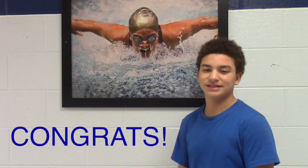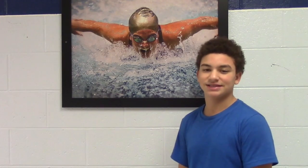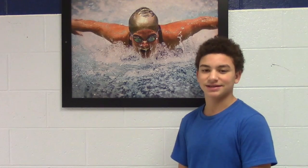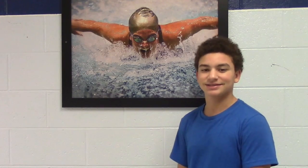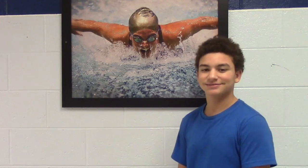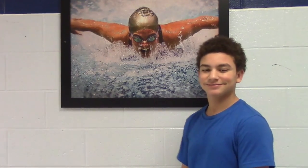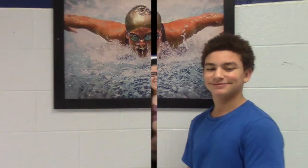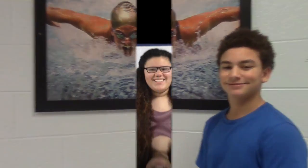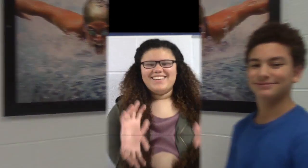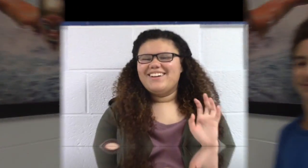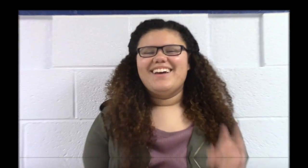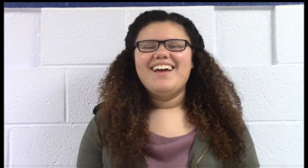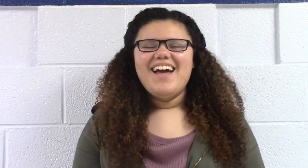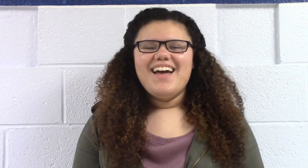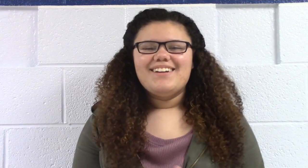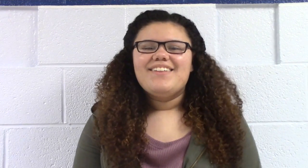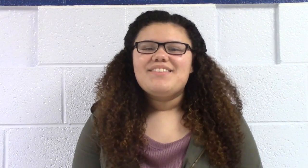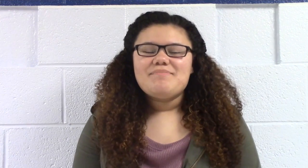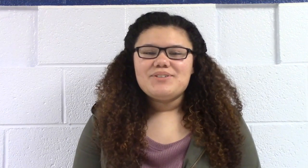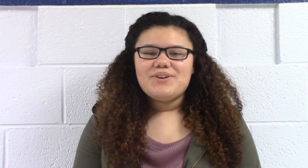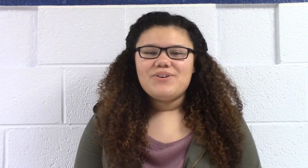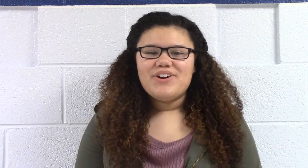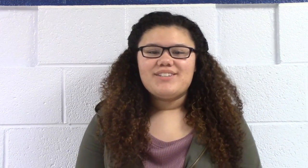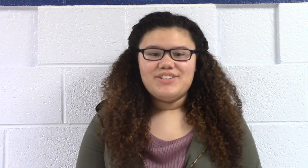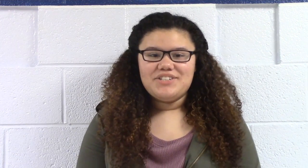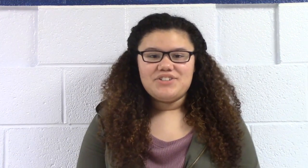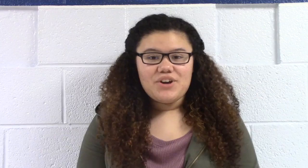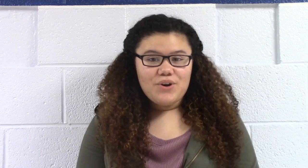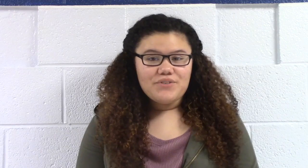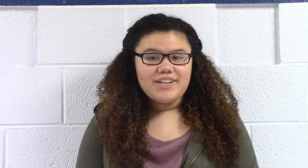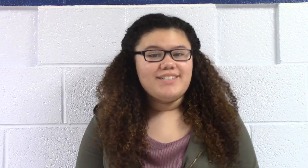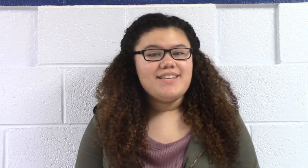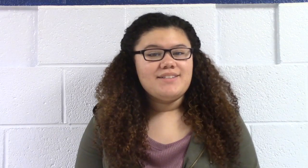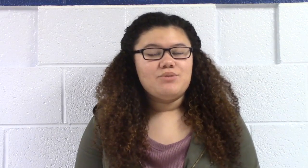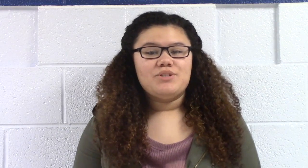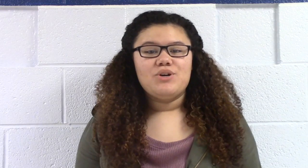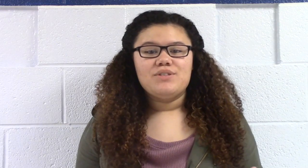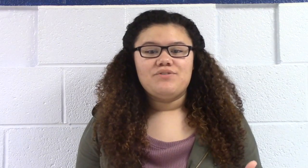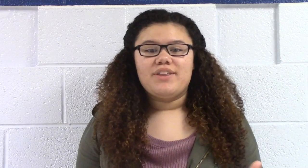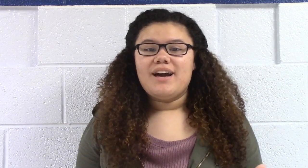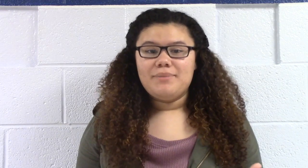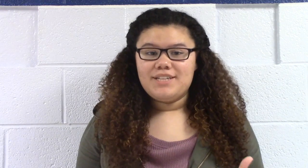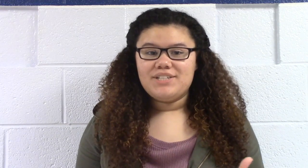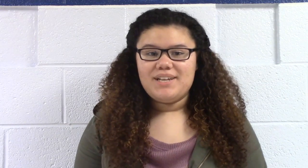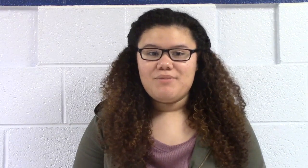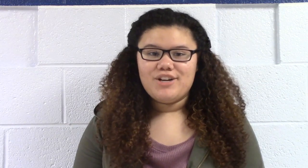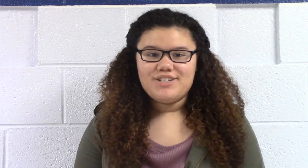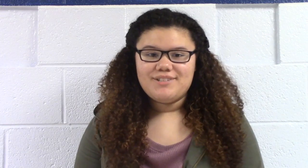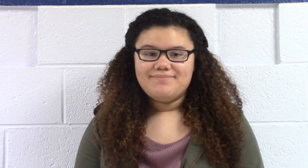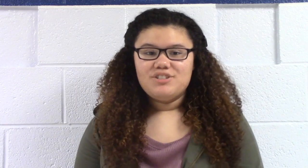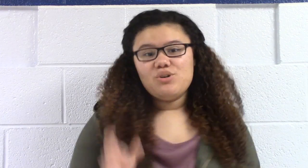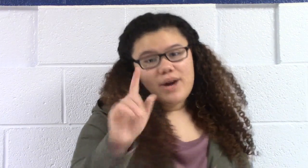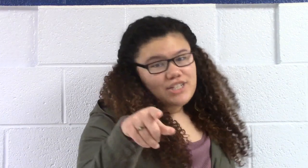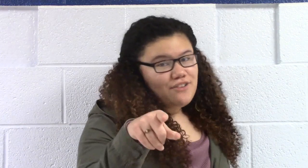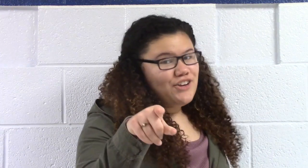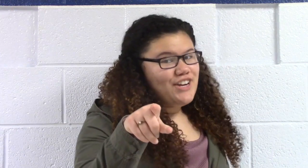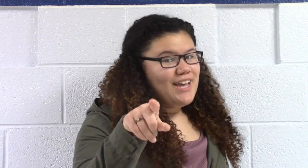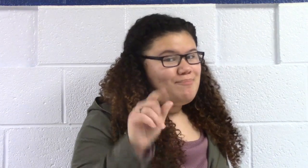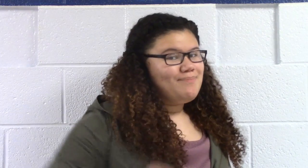114-56. Now that the Mr. Oakcrest auditions are over, contestants will be chosen for the competition in March. So watch out for your name.